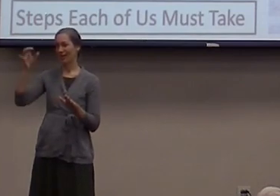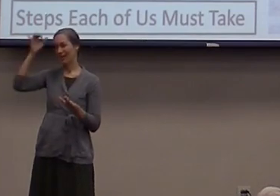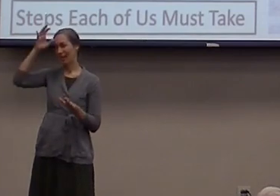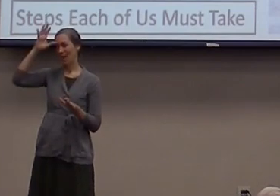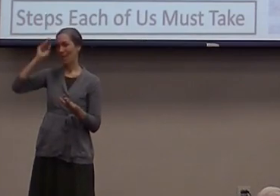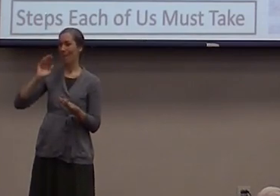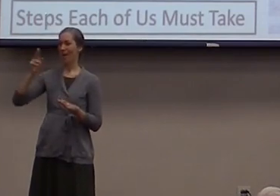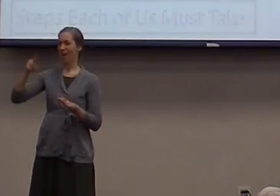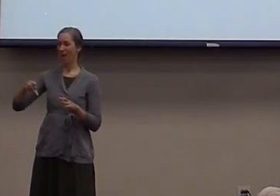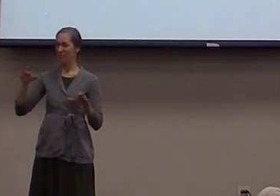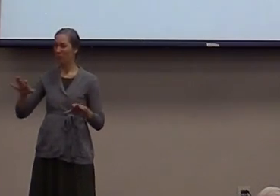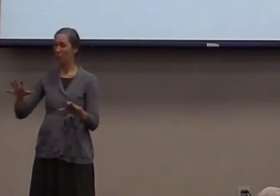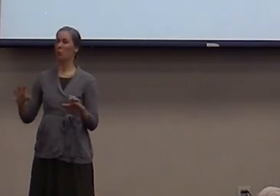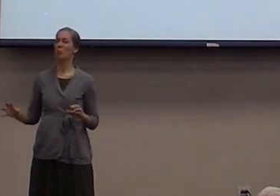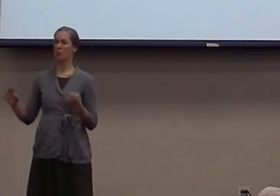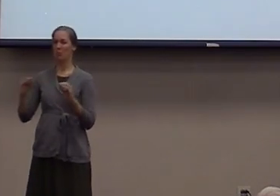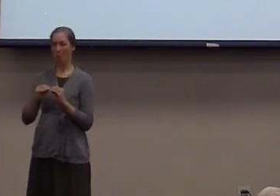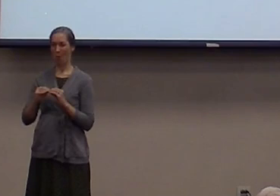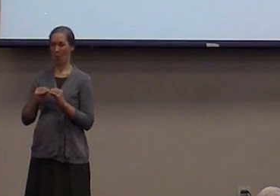Do more than that.